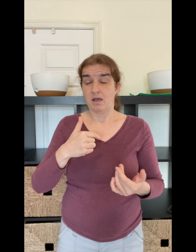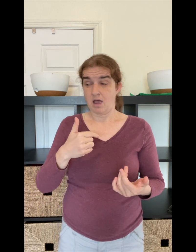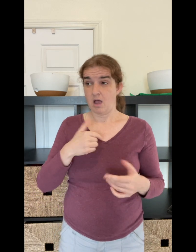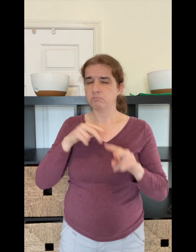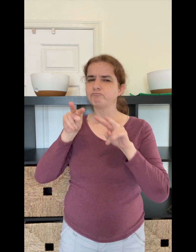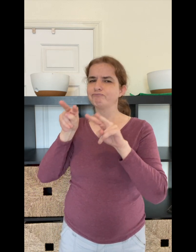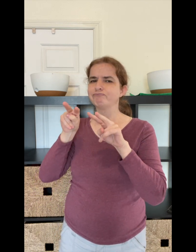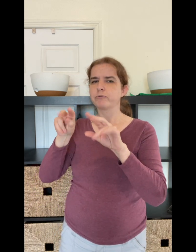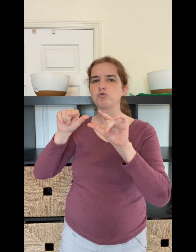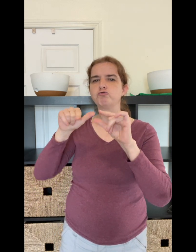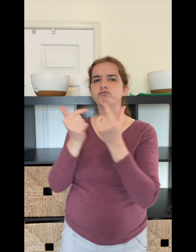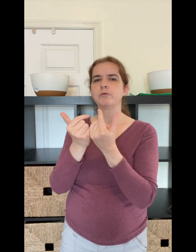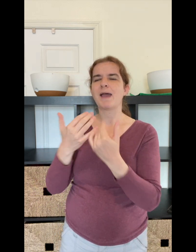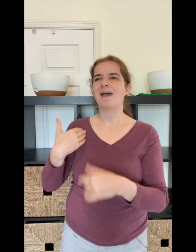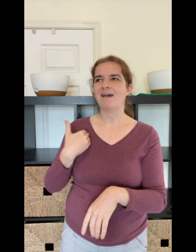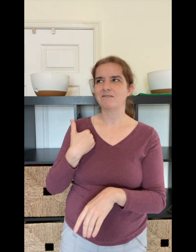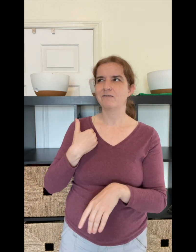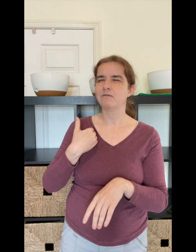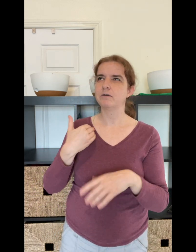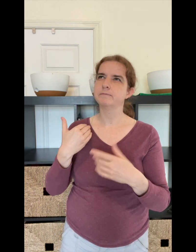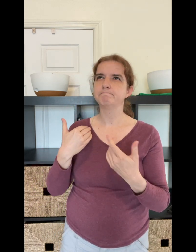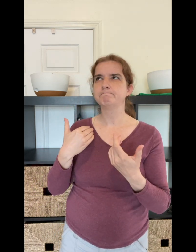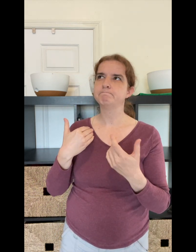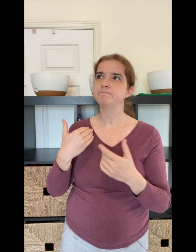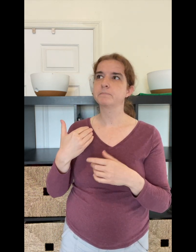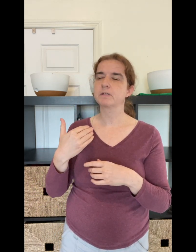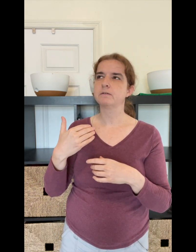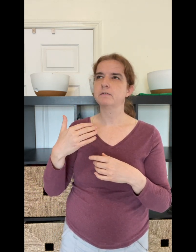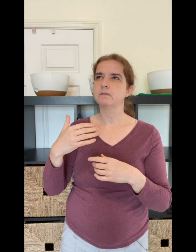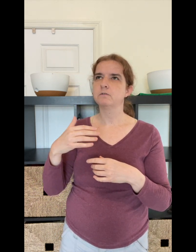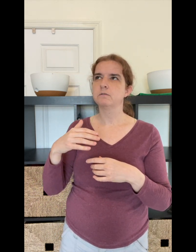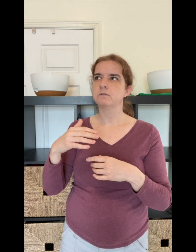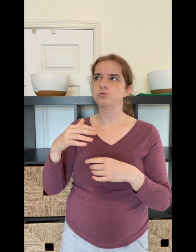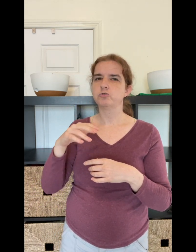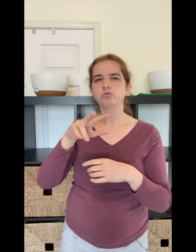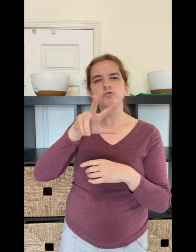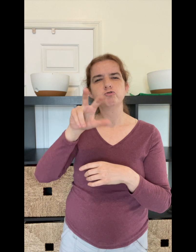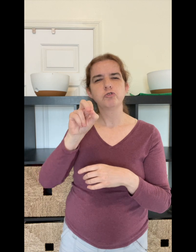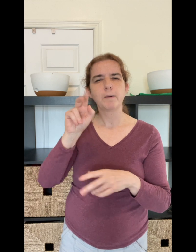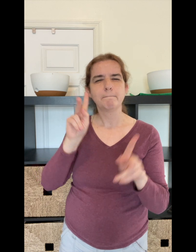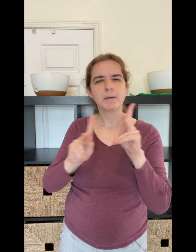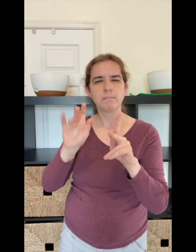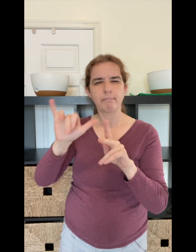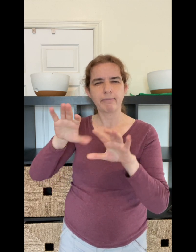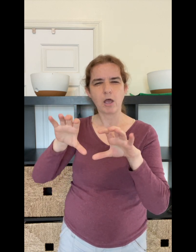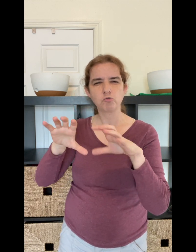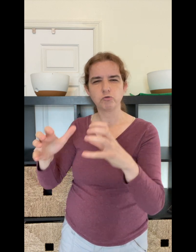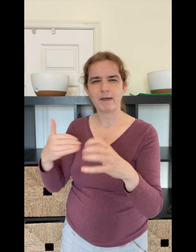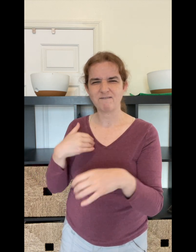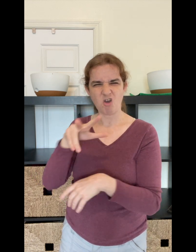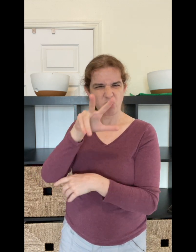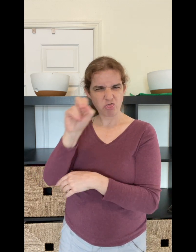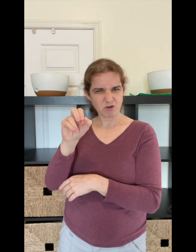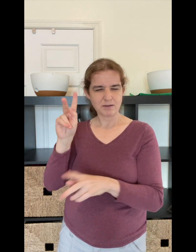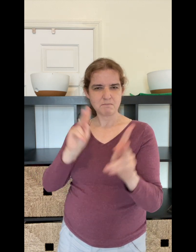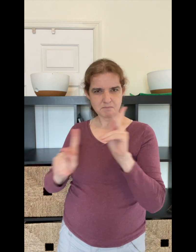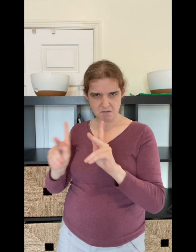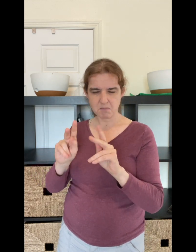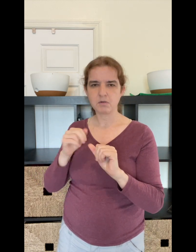For an example, I'm looking at a group that has 30 people in that group. 30